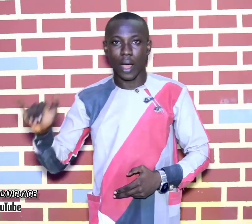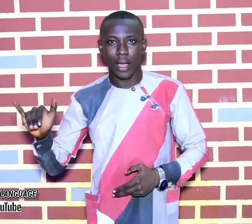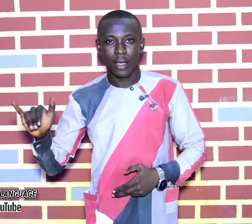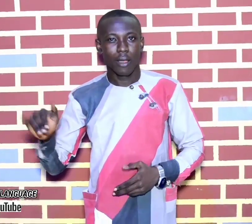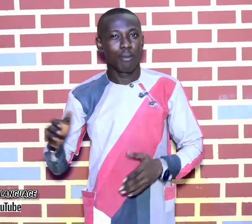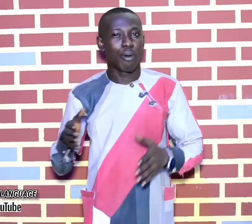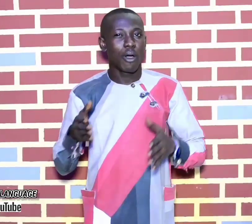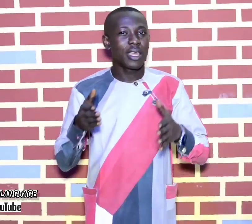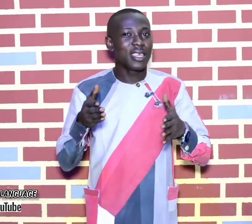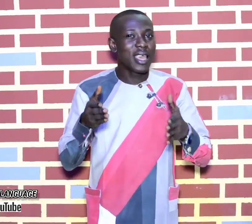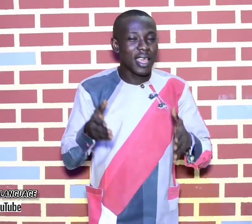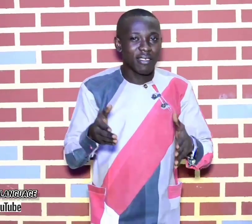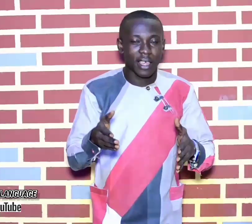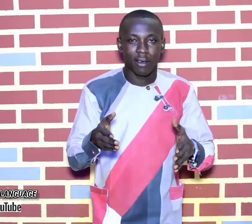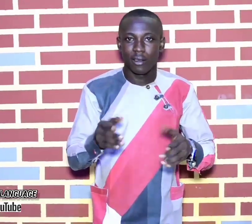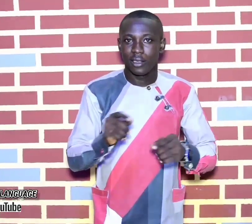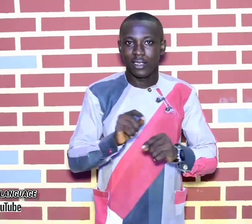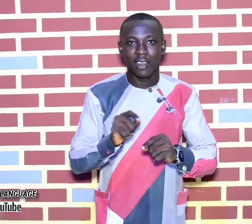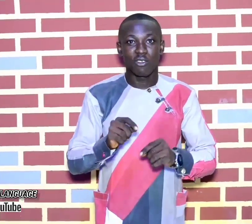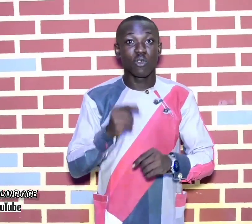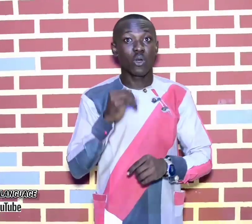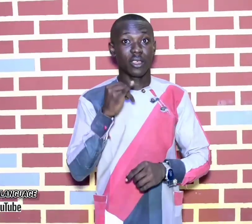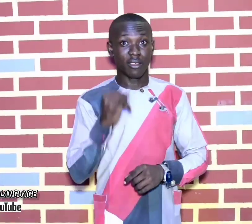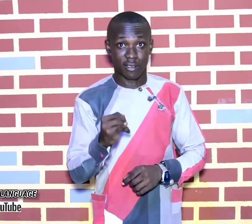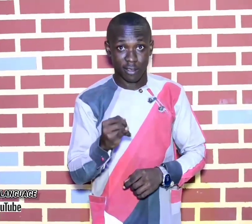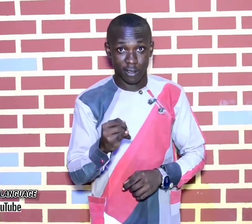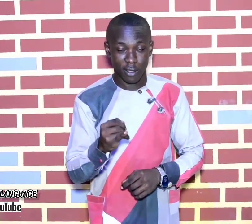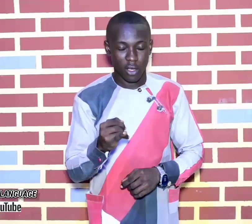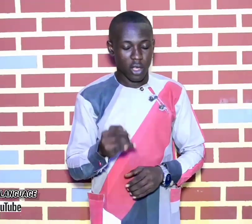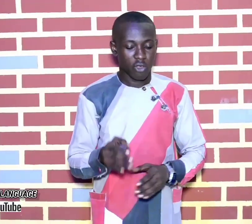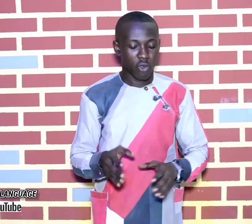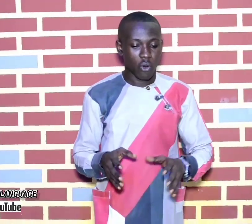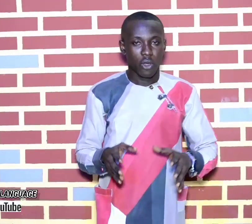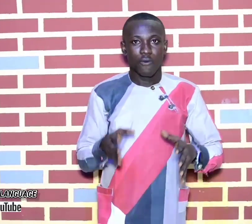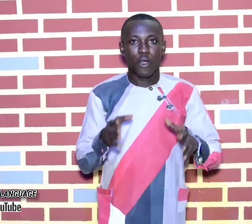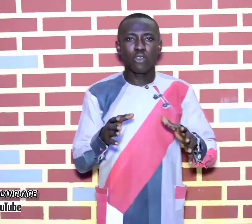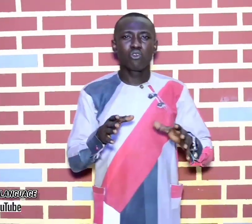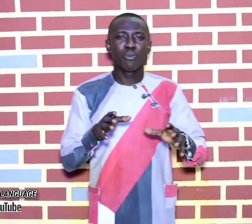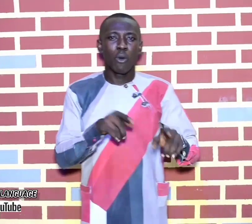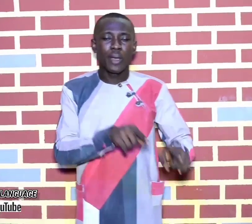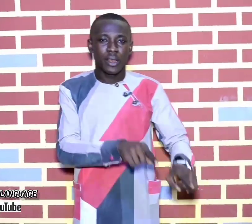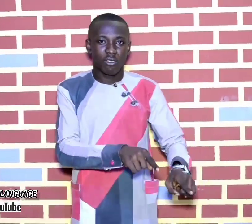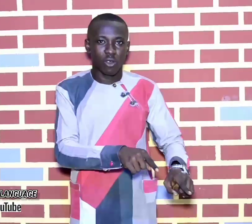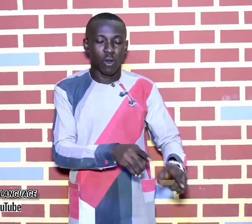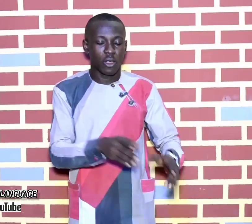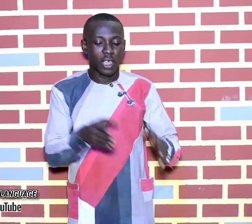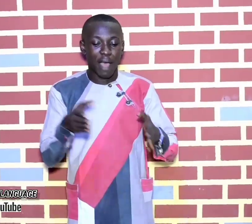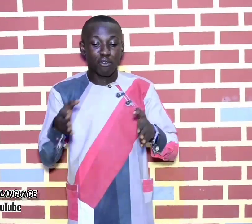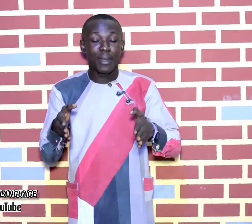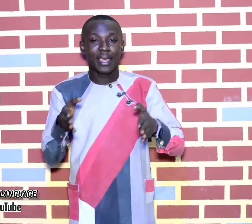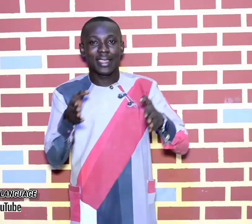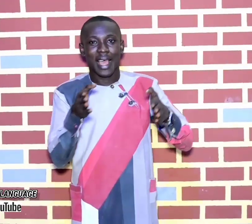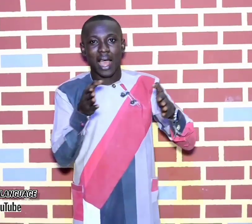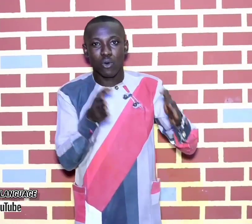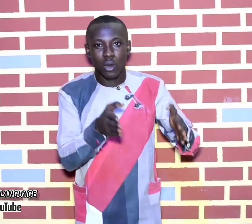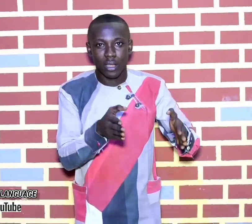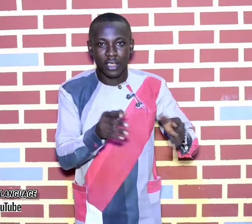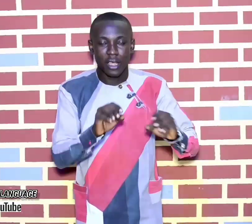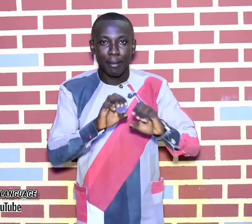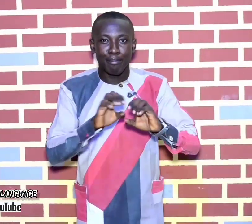T-E-R-R-Y. But in ASL, there is no is. So for you to obey this law, you have to make it accurate,